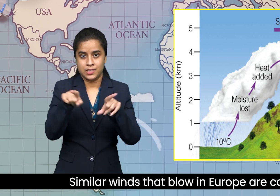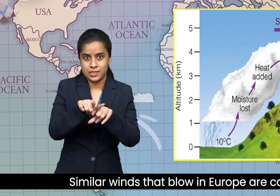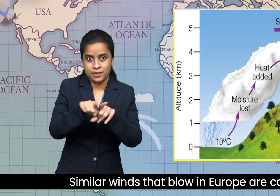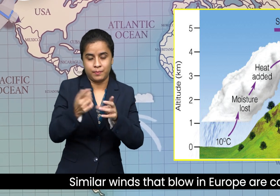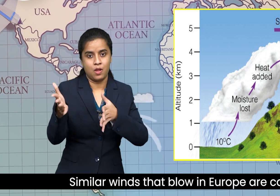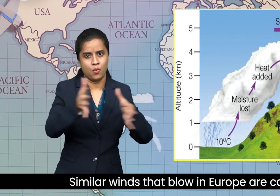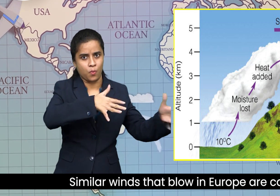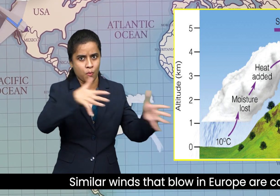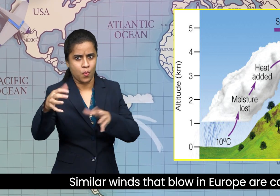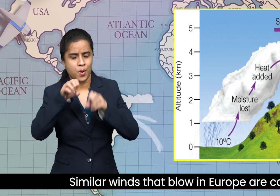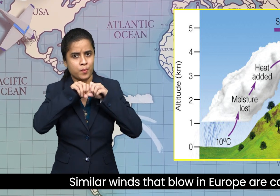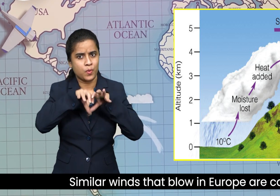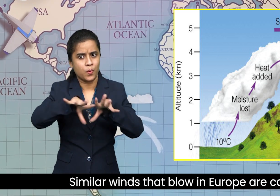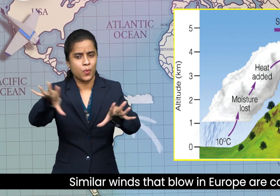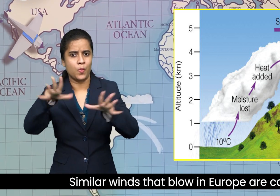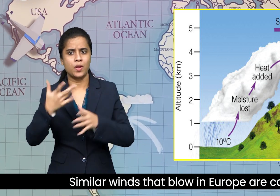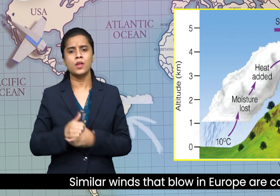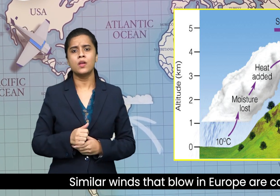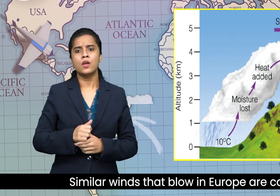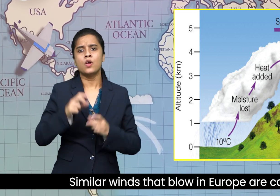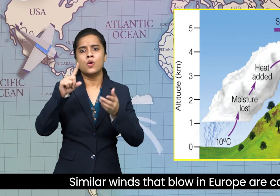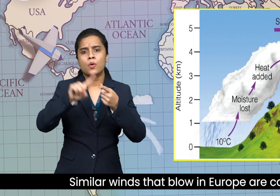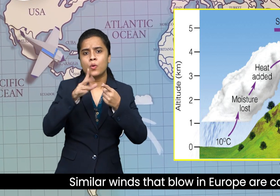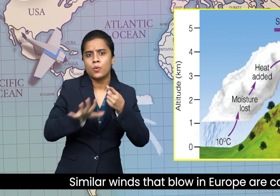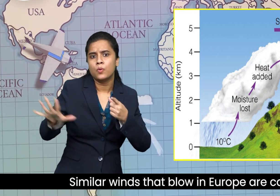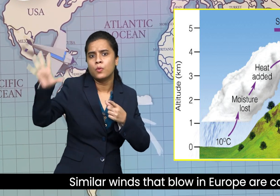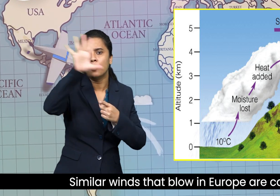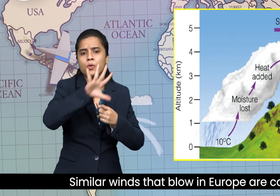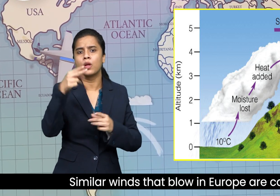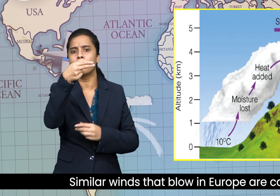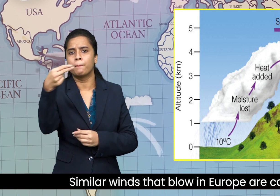Similar winds that blow in Europe are called Föhn.